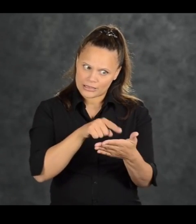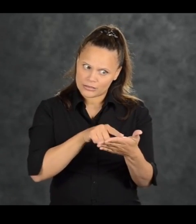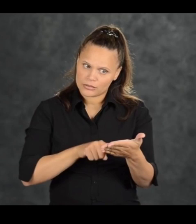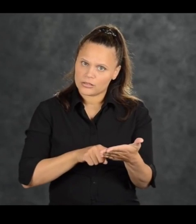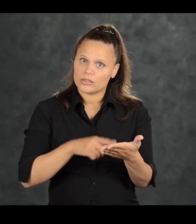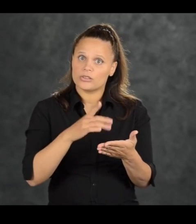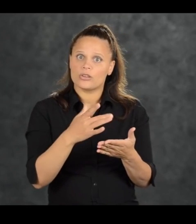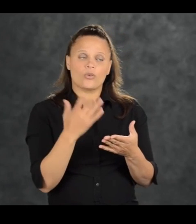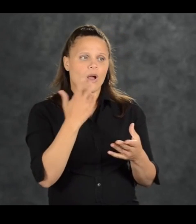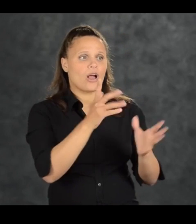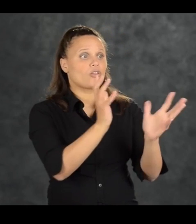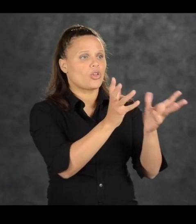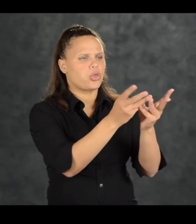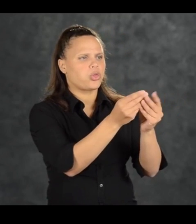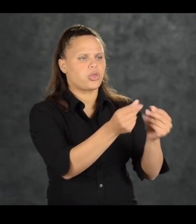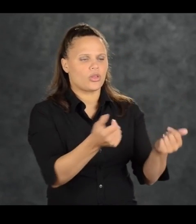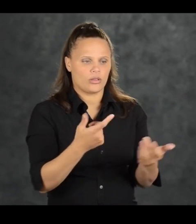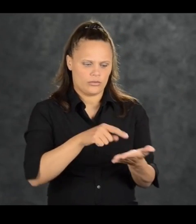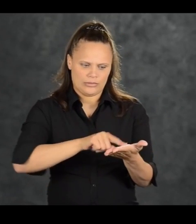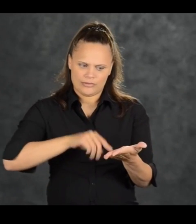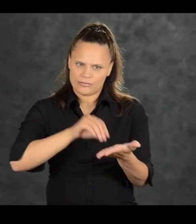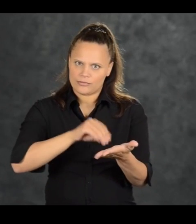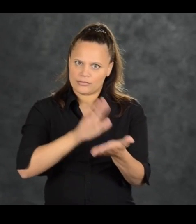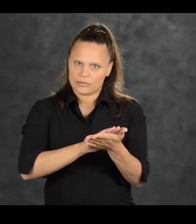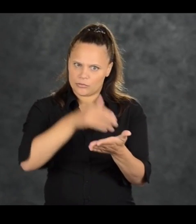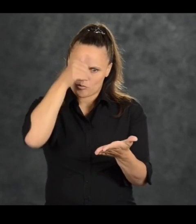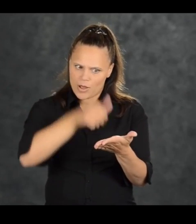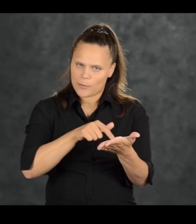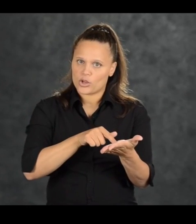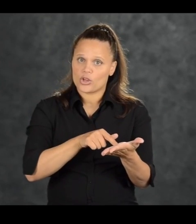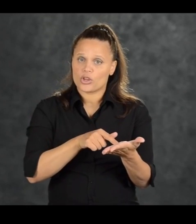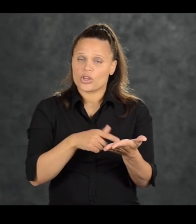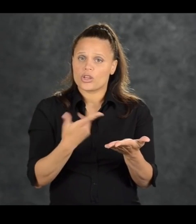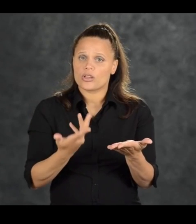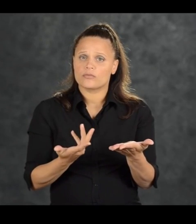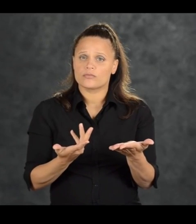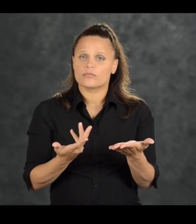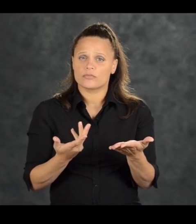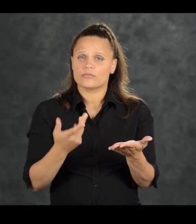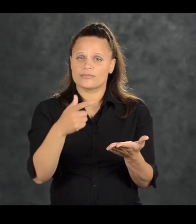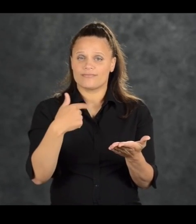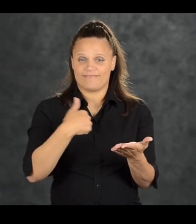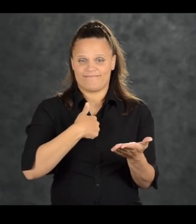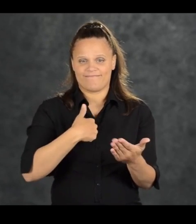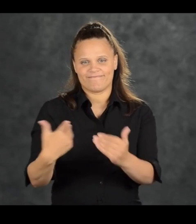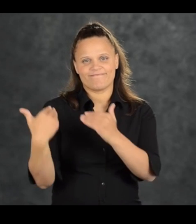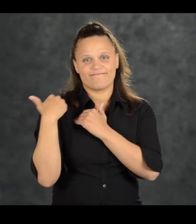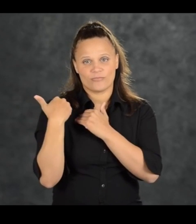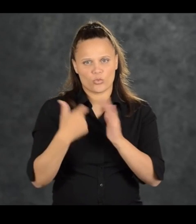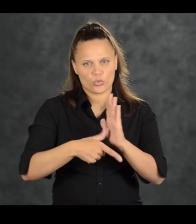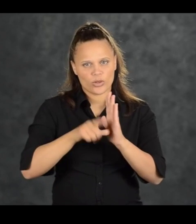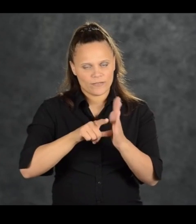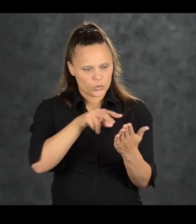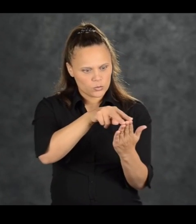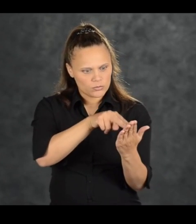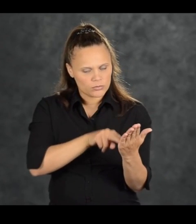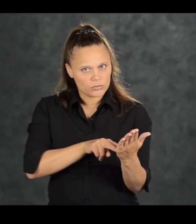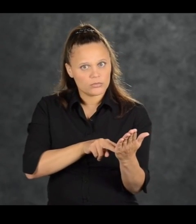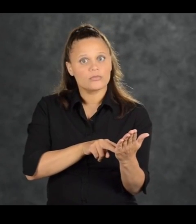So this is also an important piece of information that you need to write down and keep. To have an issue resolved